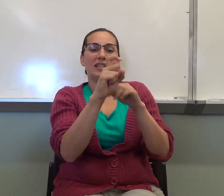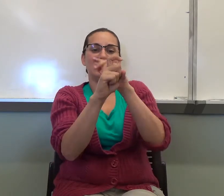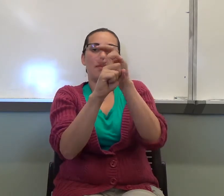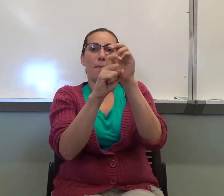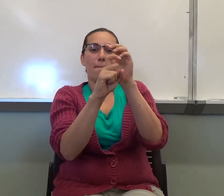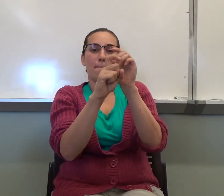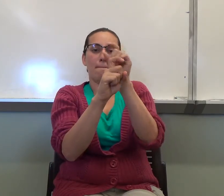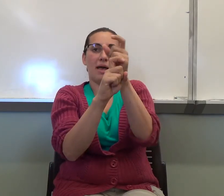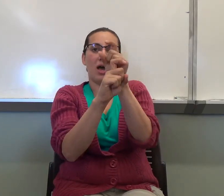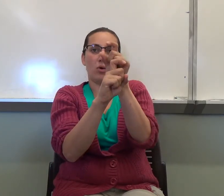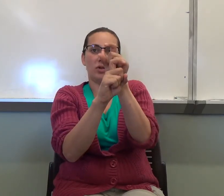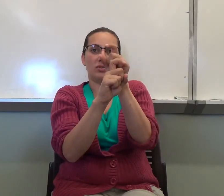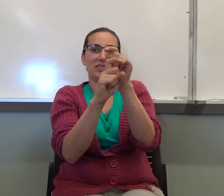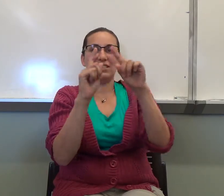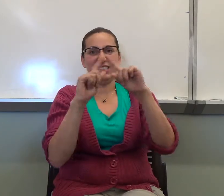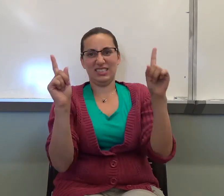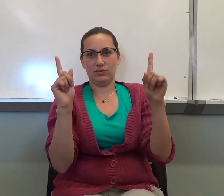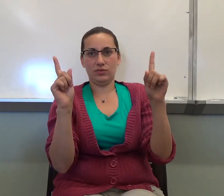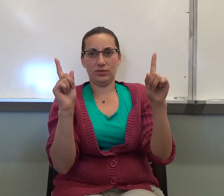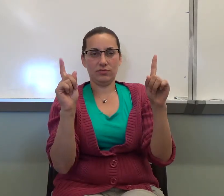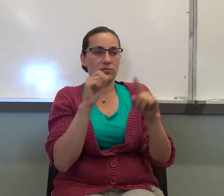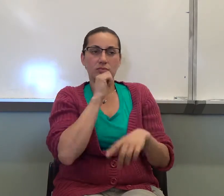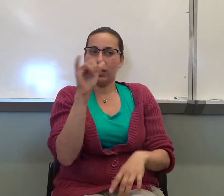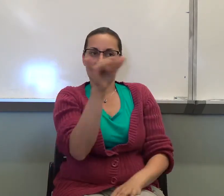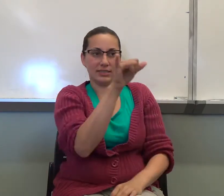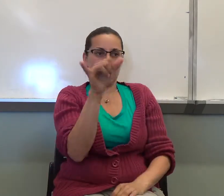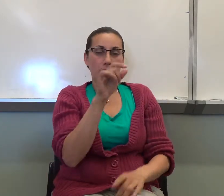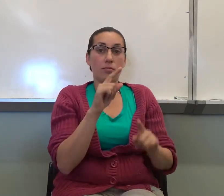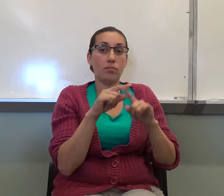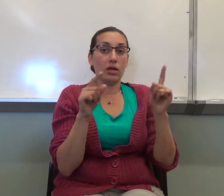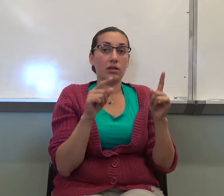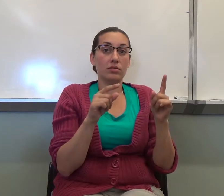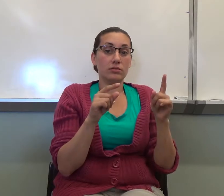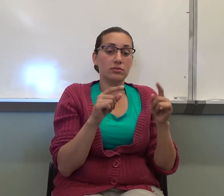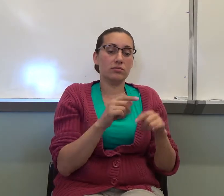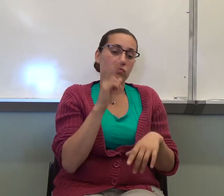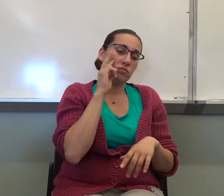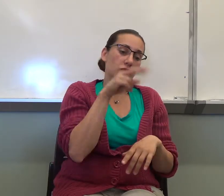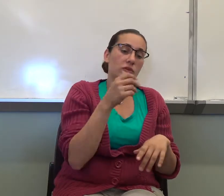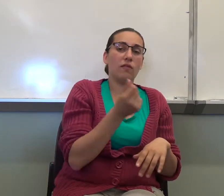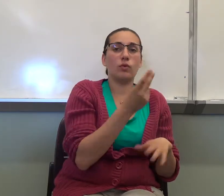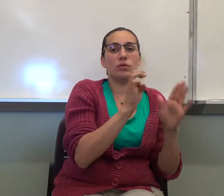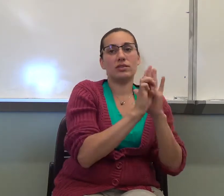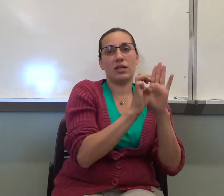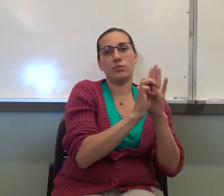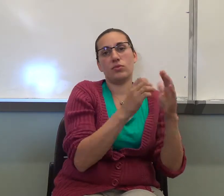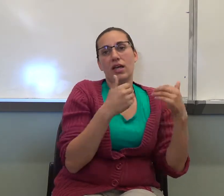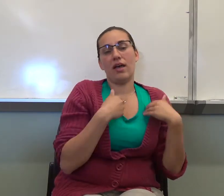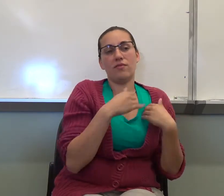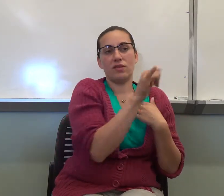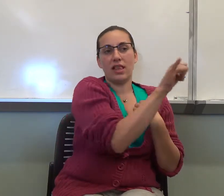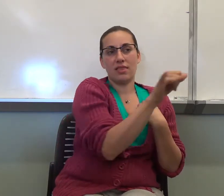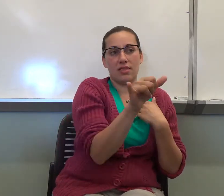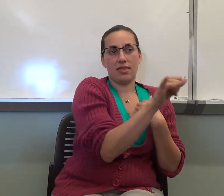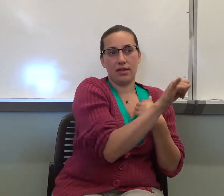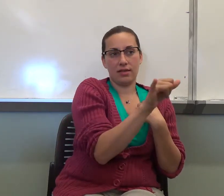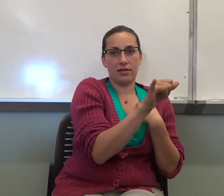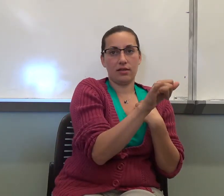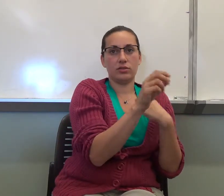there's no like terms there at all. But let's look at some that do have some like terms. So they're going to give us some expressions like 8y